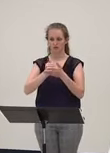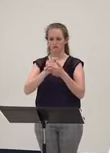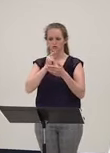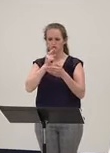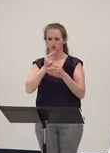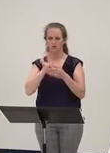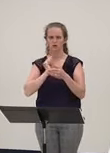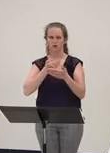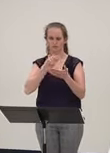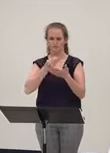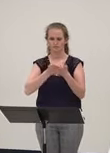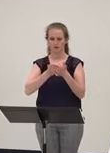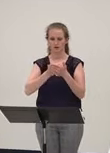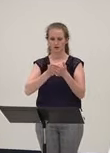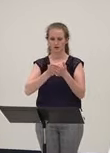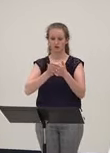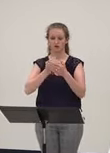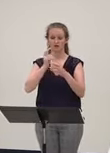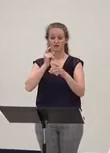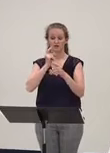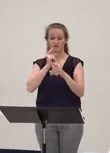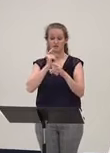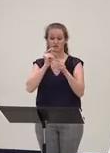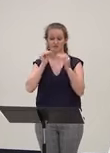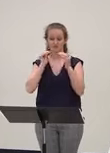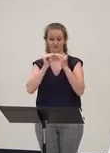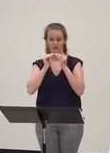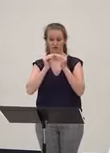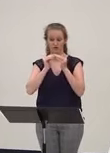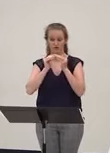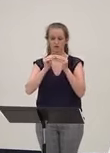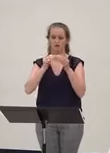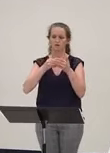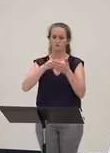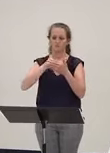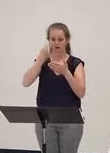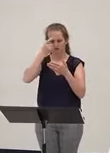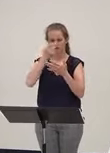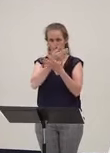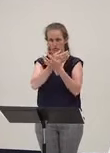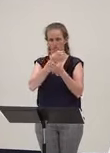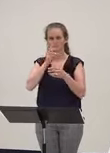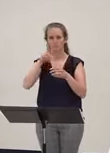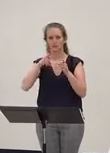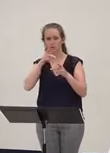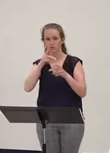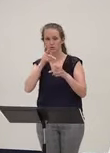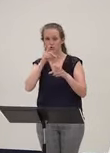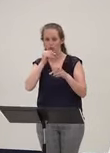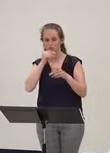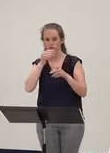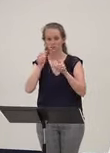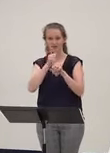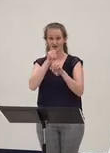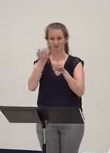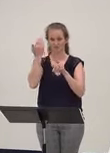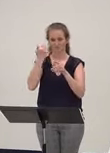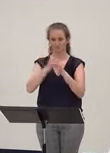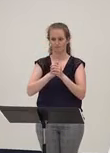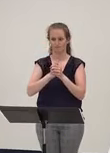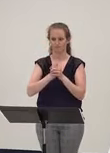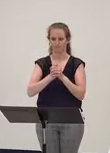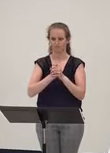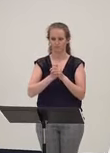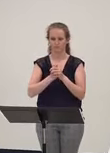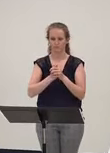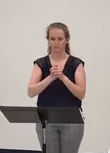to both provide fair and equitable compensation for survivors of past sexual abuse, and to